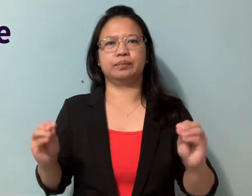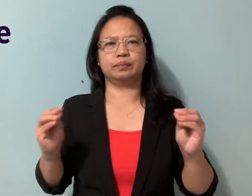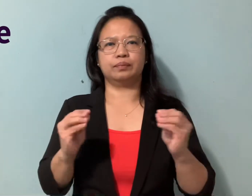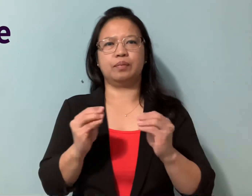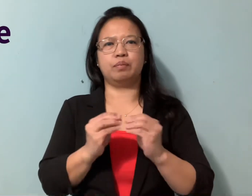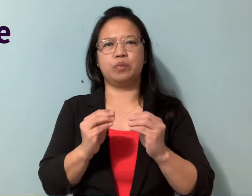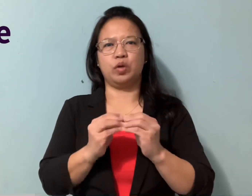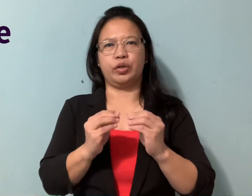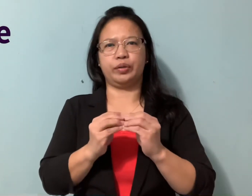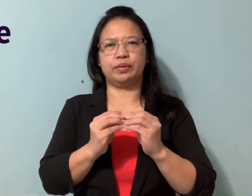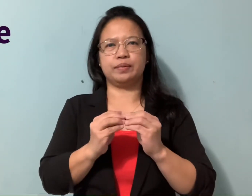More.